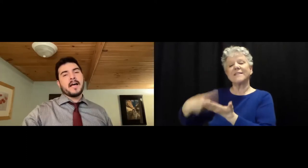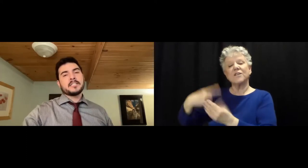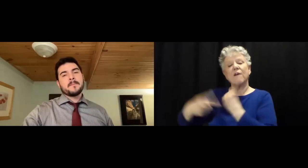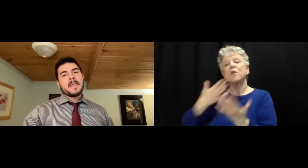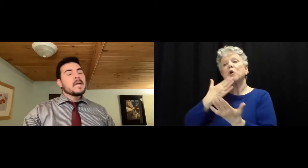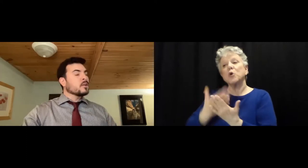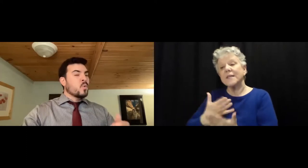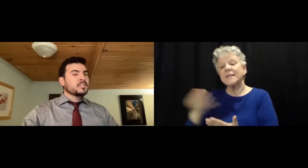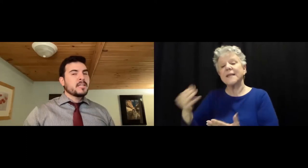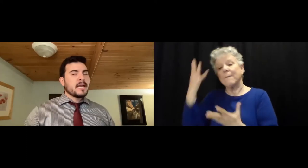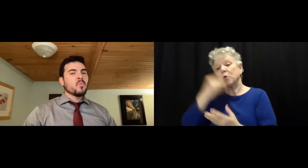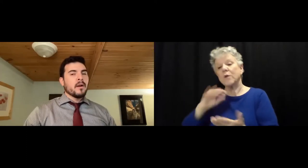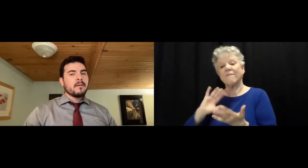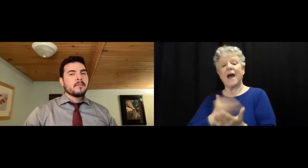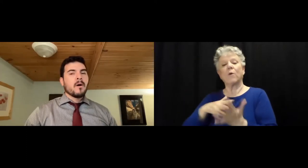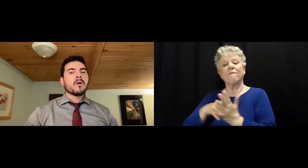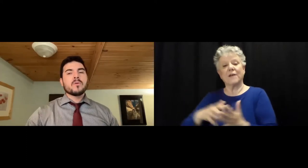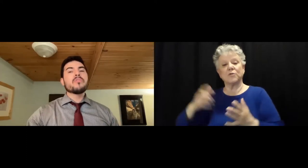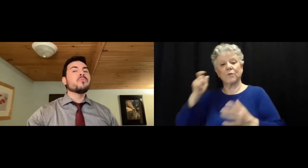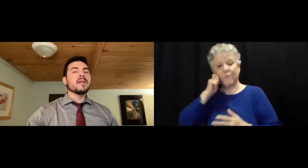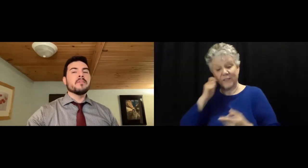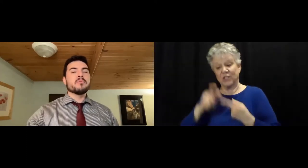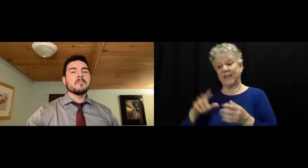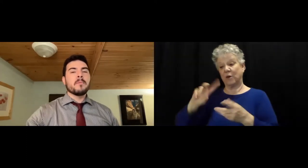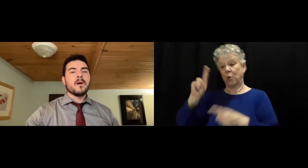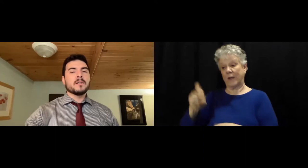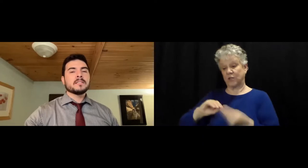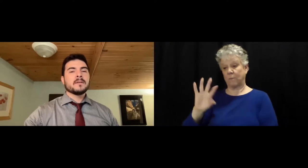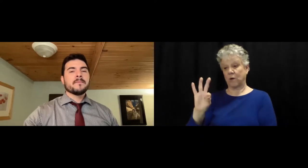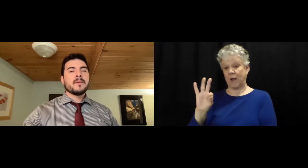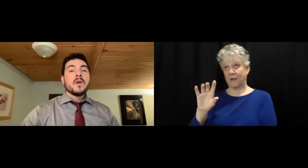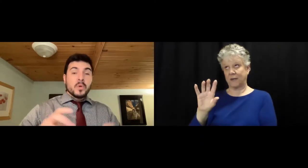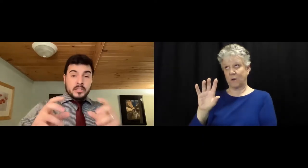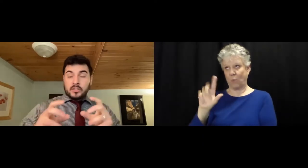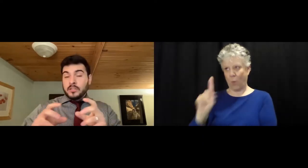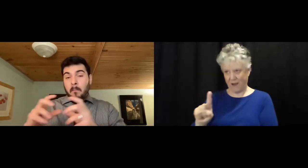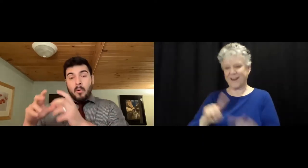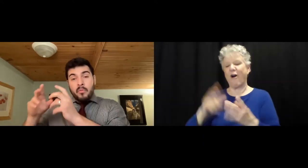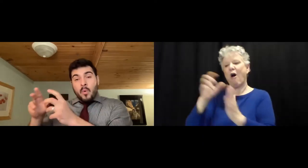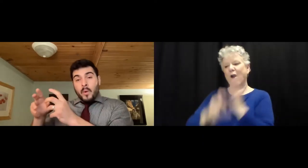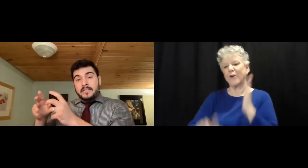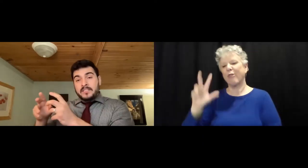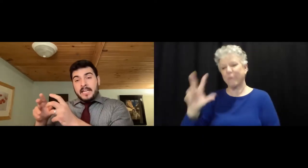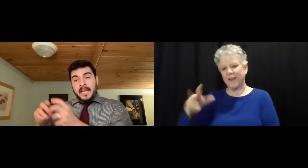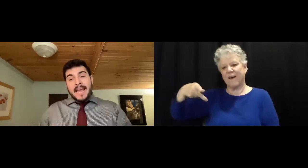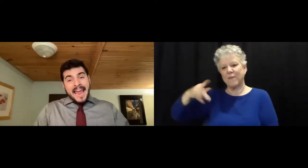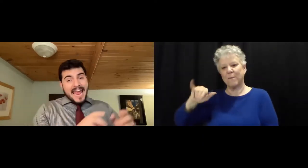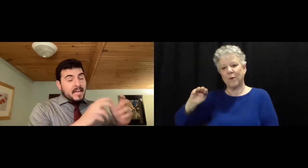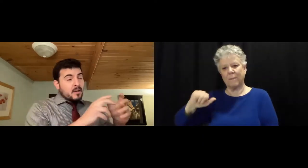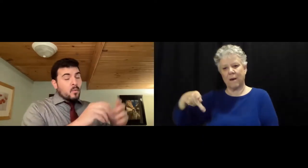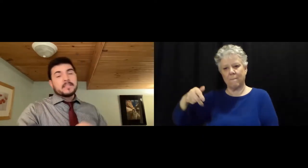fragile flesh in question 91, article 3 of the Prima Pars, which concerns both ways of